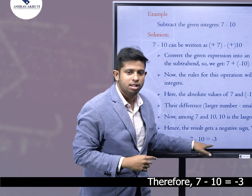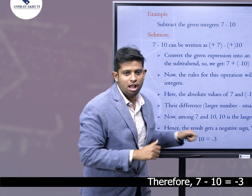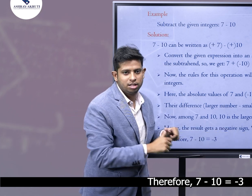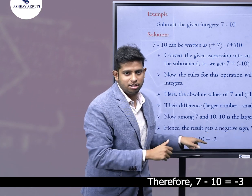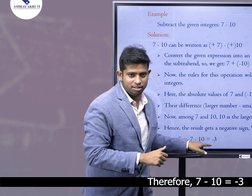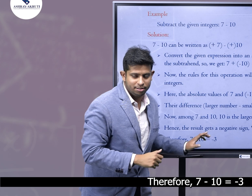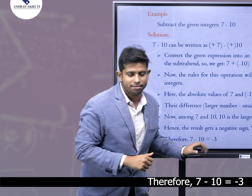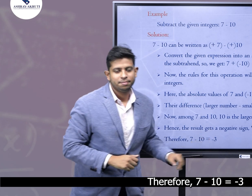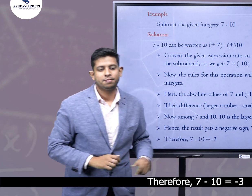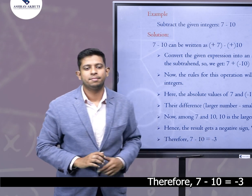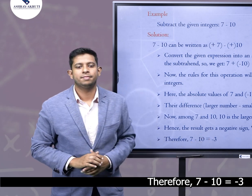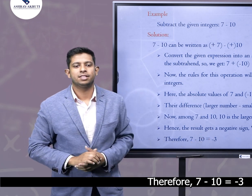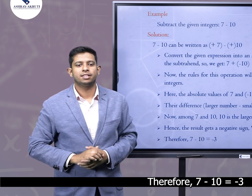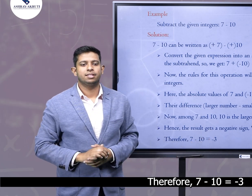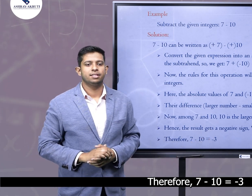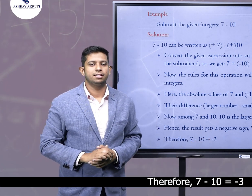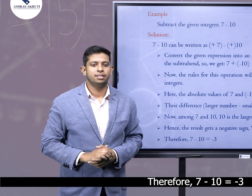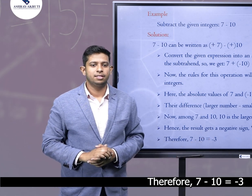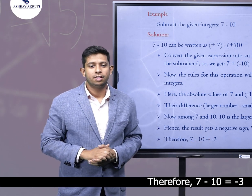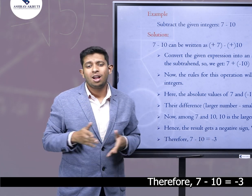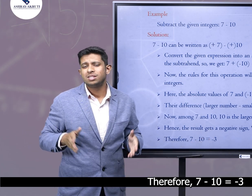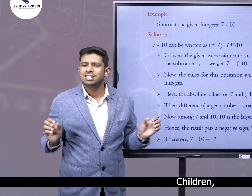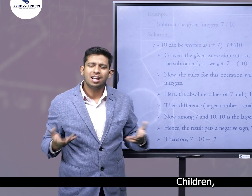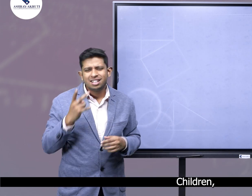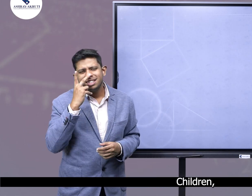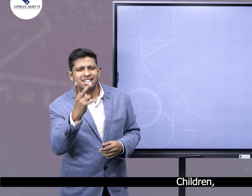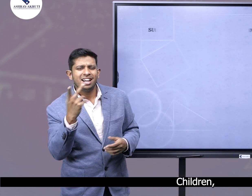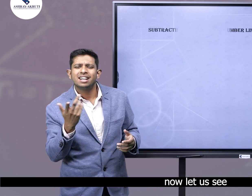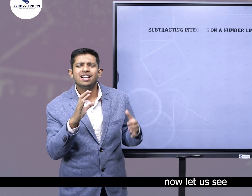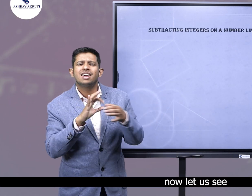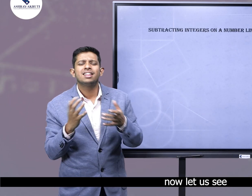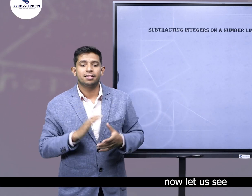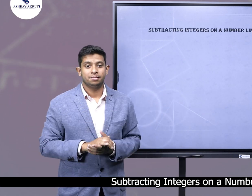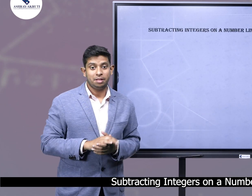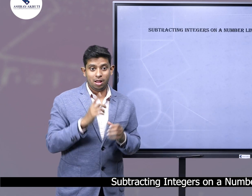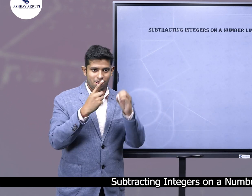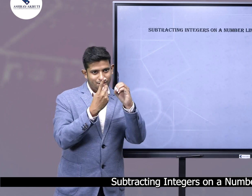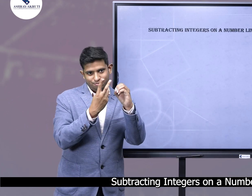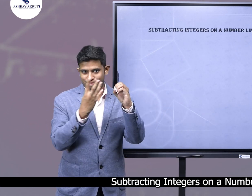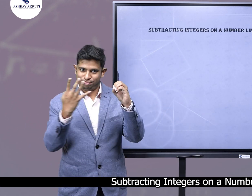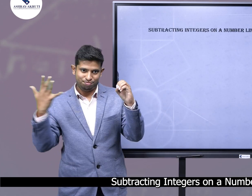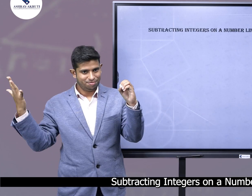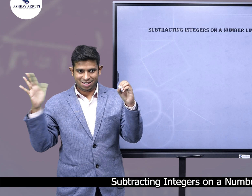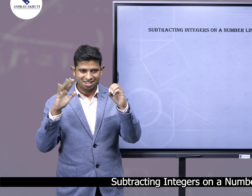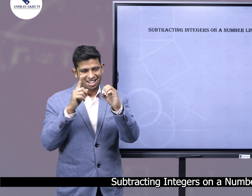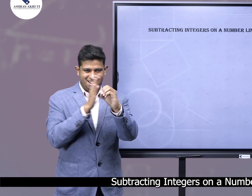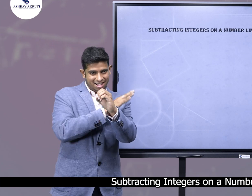Therefore, 7 minus 10 is equal to minus 3. Children, now let us see subtracting integers on a number line.